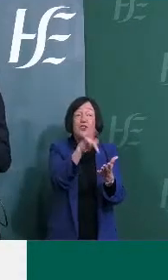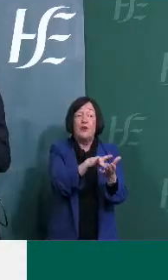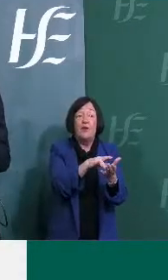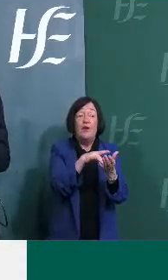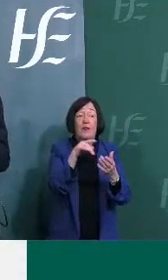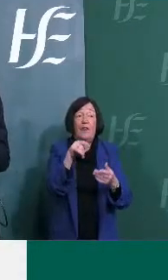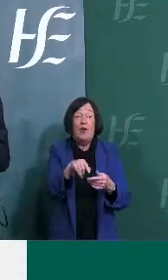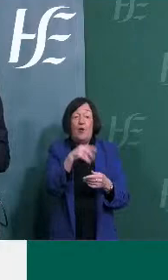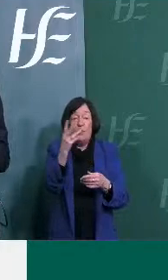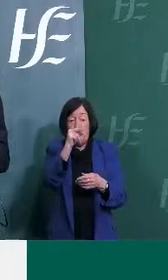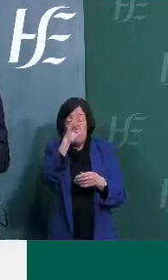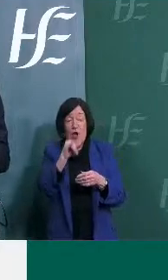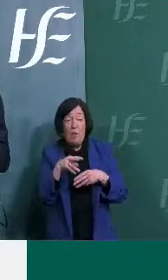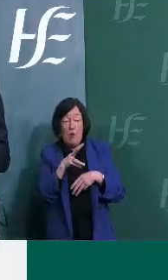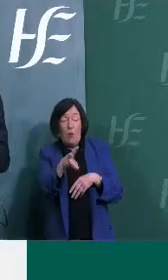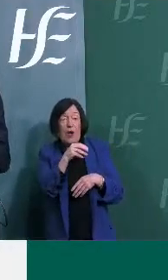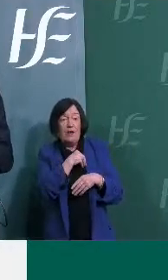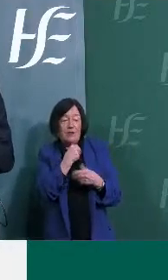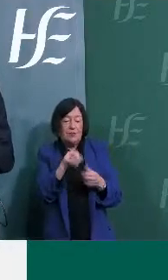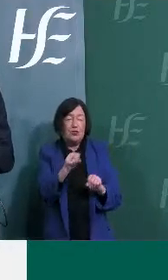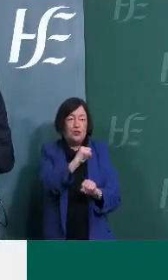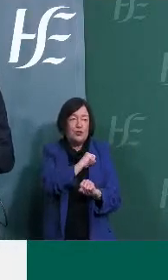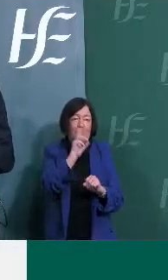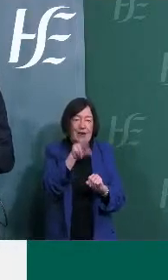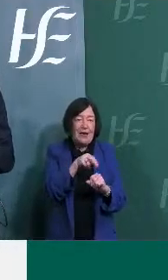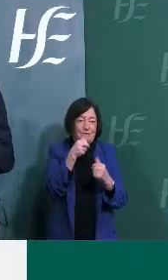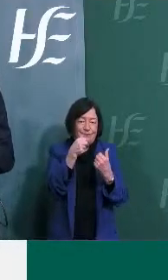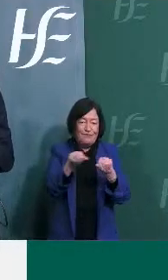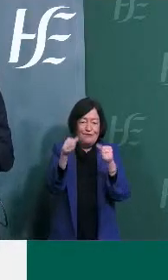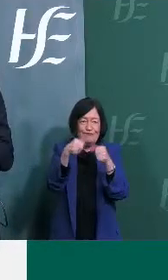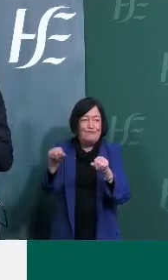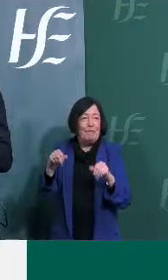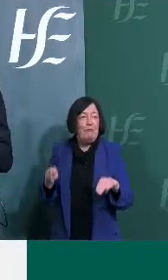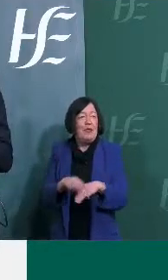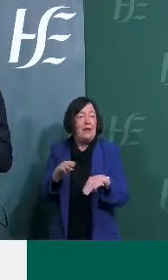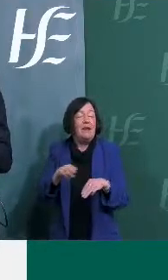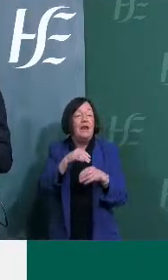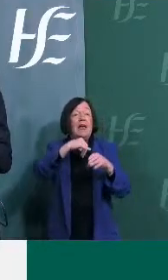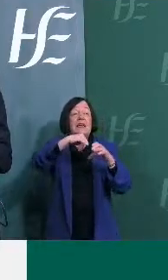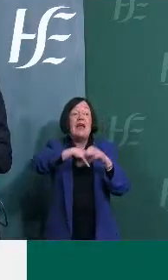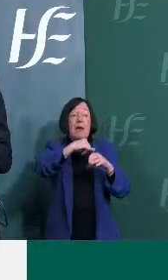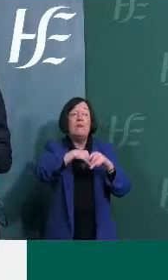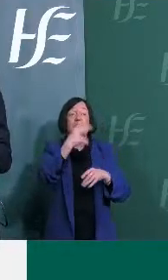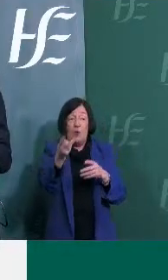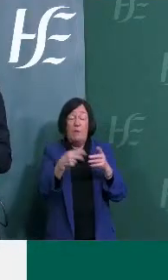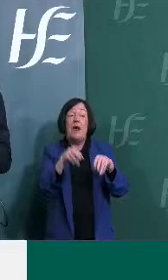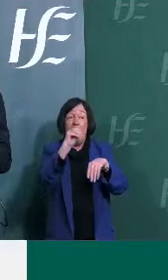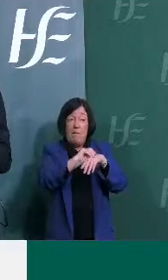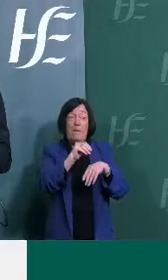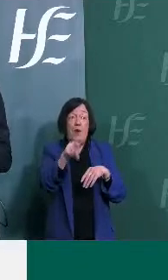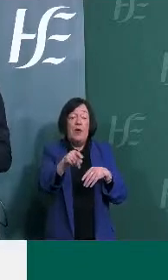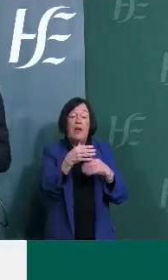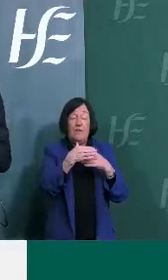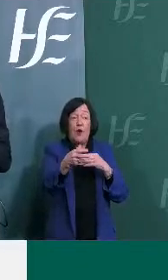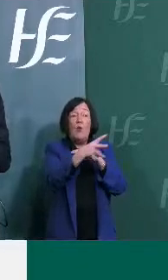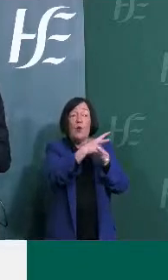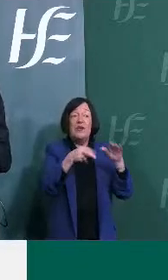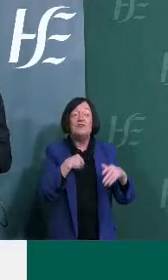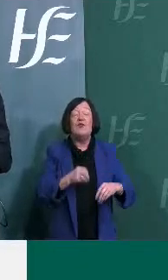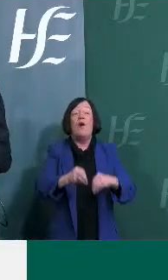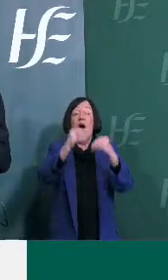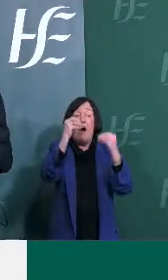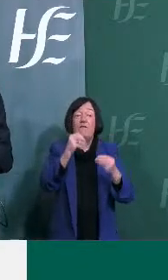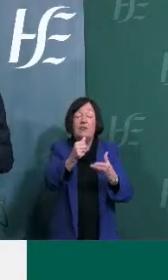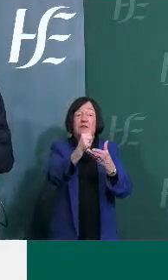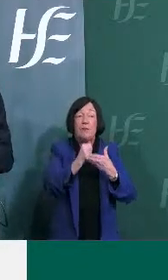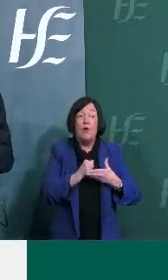That's going to be the primary channel to try and ensure we get to people as quickly as possible. Pharmacies will be coming on board over coming weeks as well to offer that and to